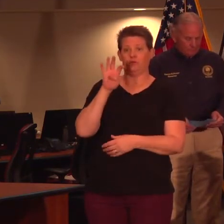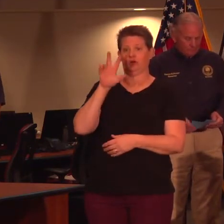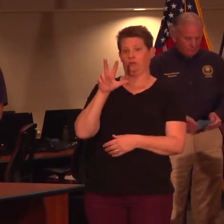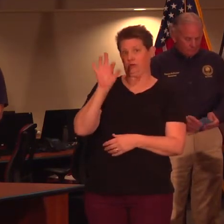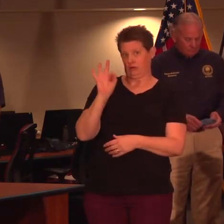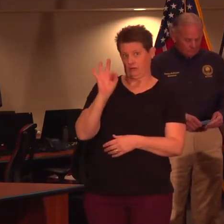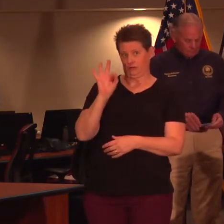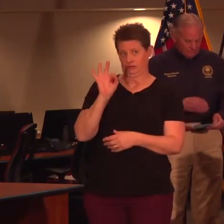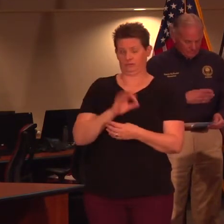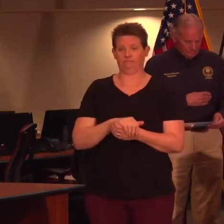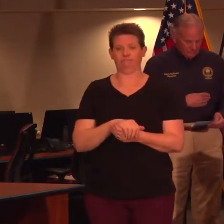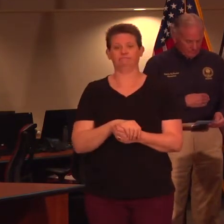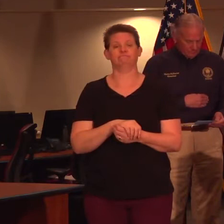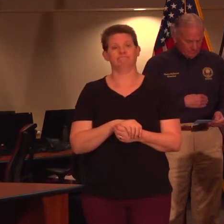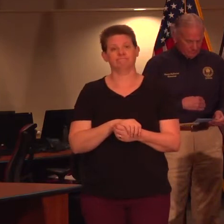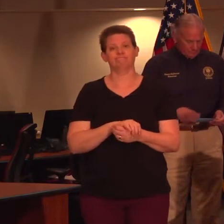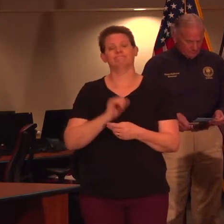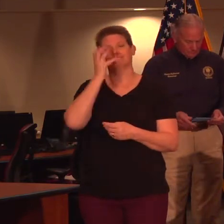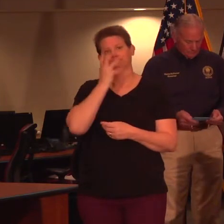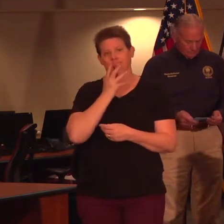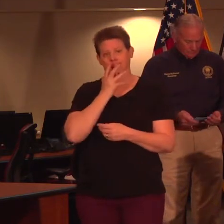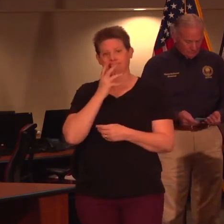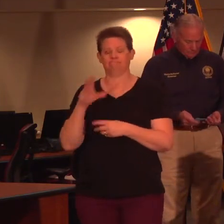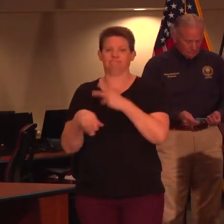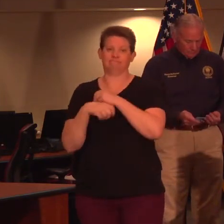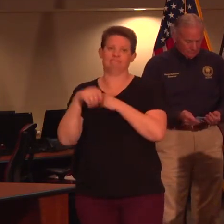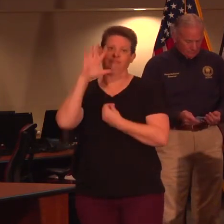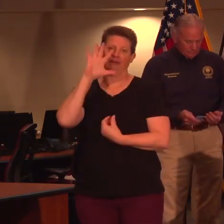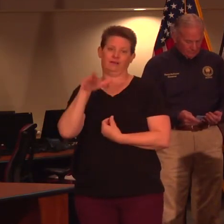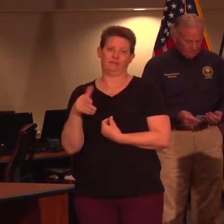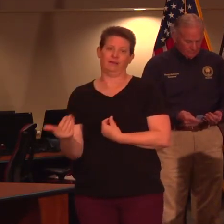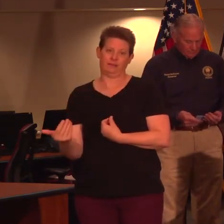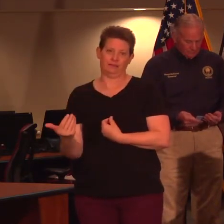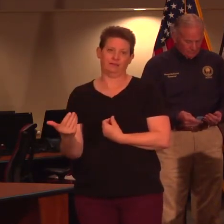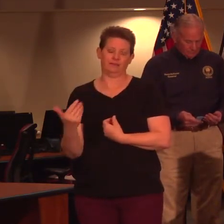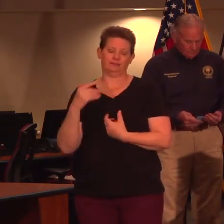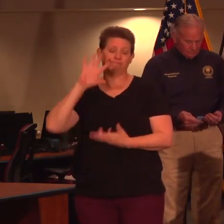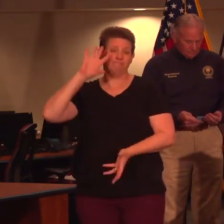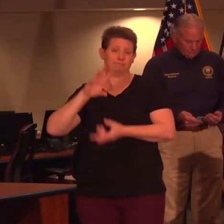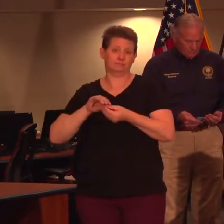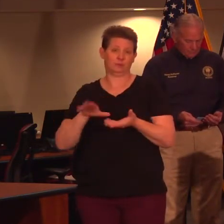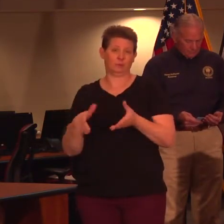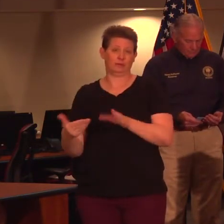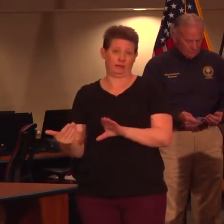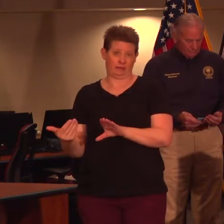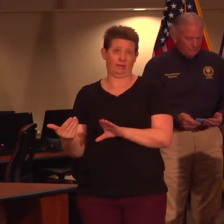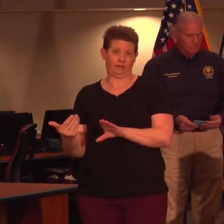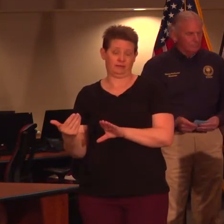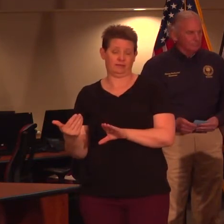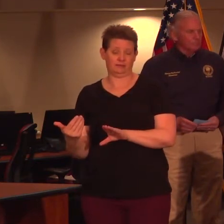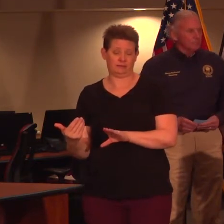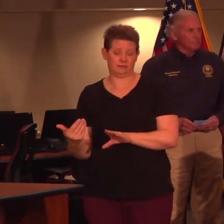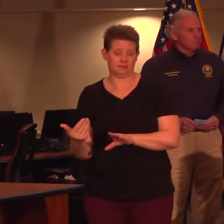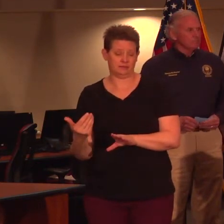3,439. Unfortunately, we also report 5 additional deaths, bringing our total number of deaths of those who have tested